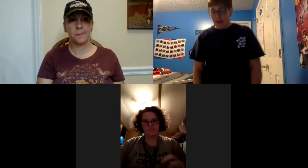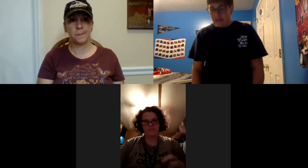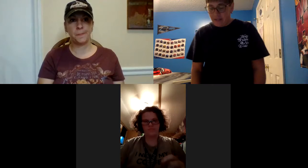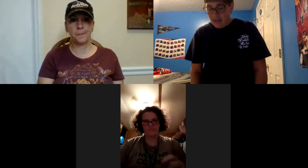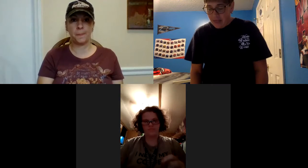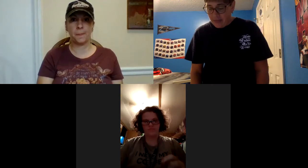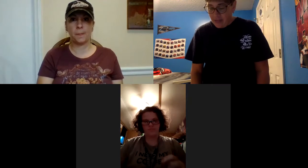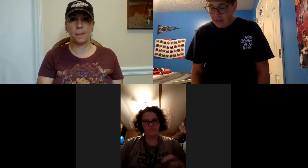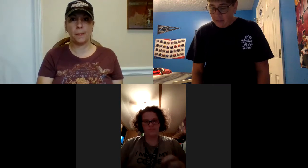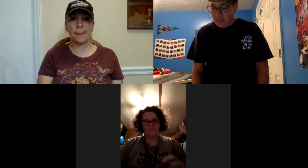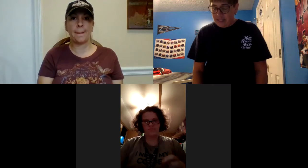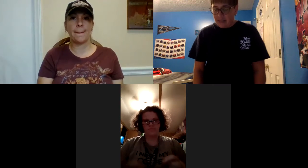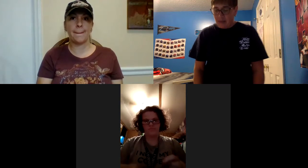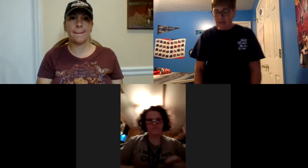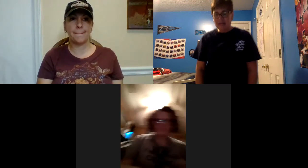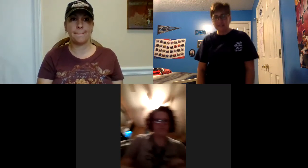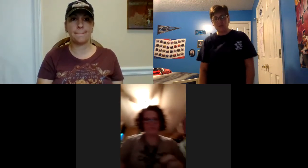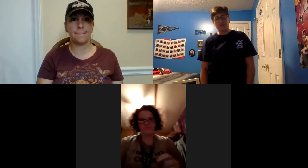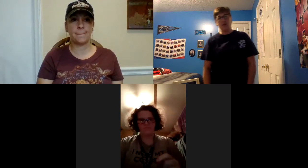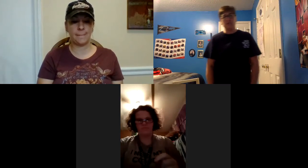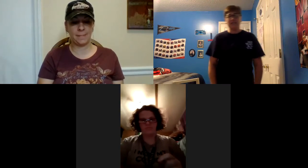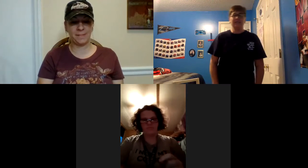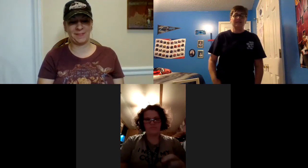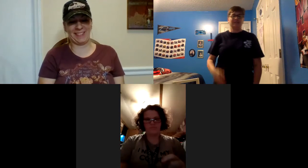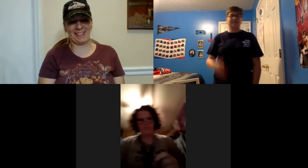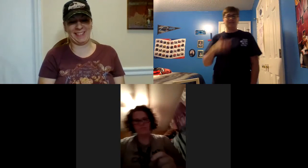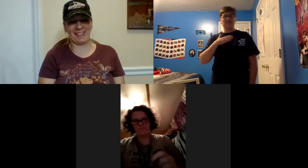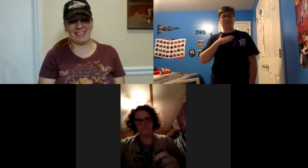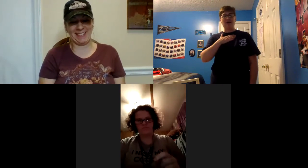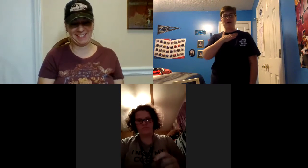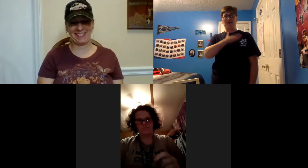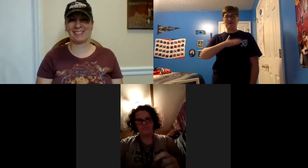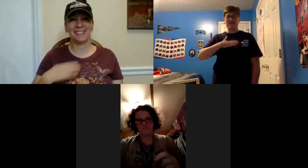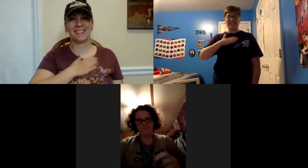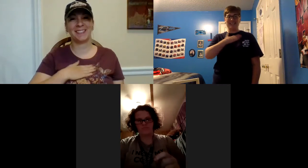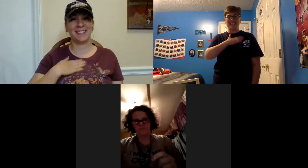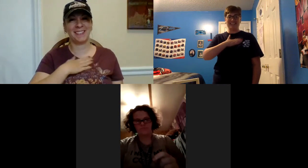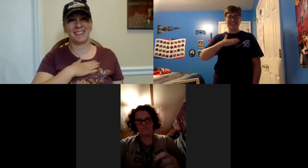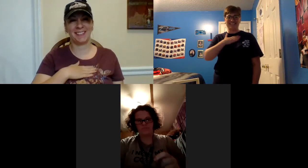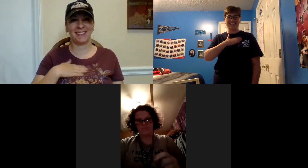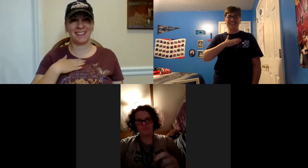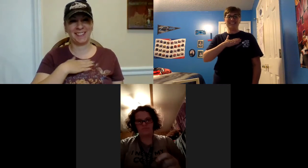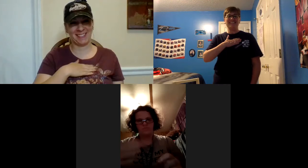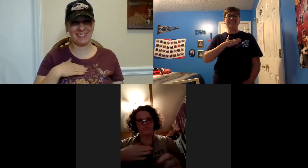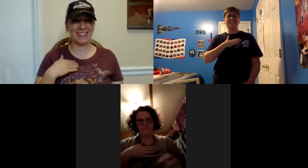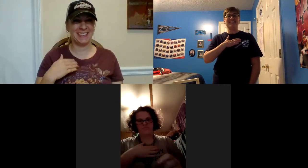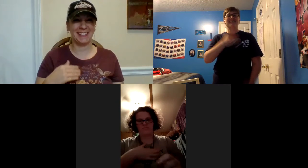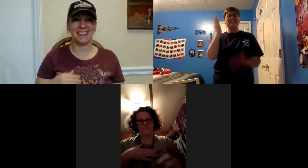All right. And then please stop eating so slowly. So please